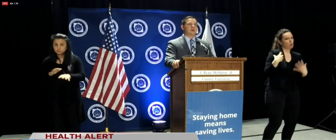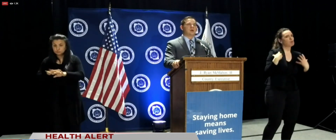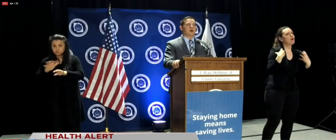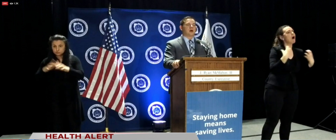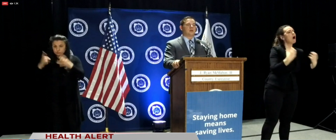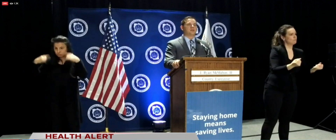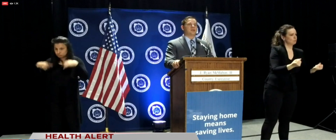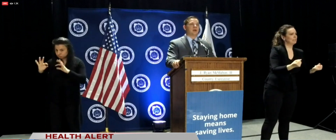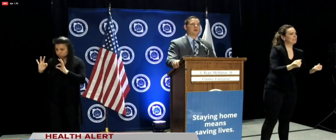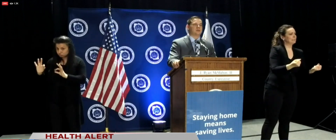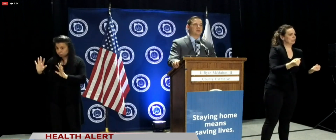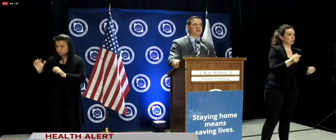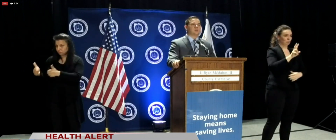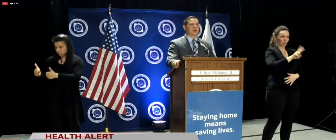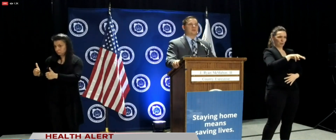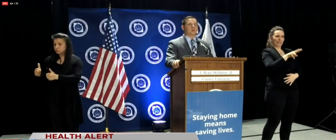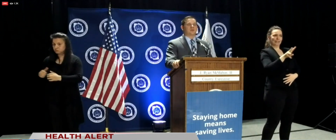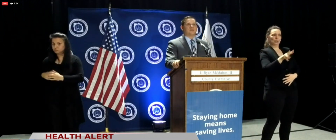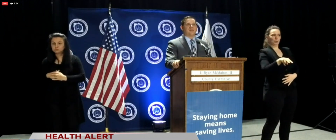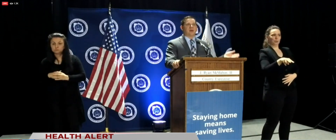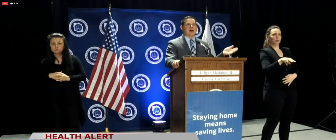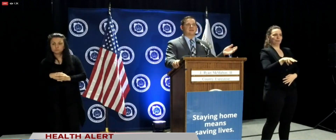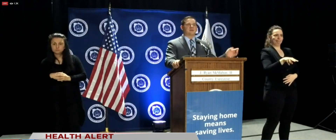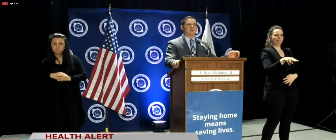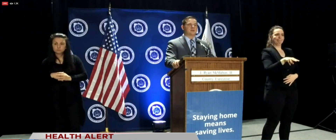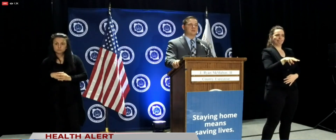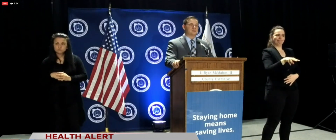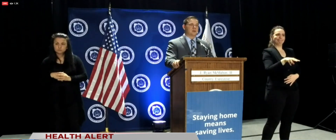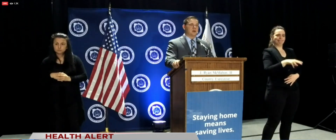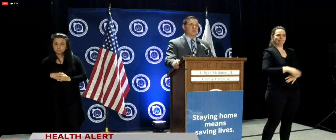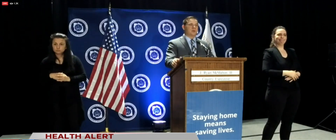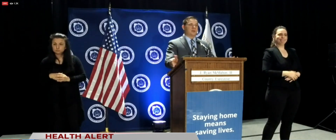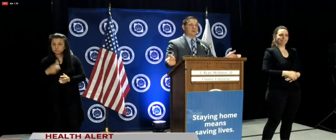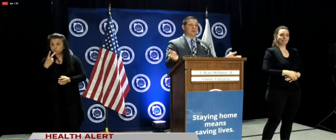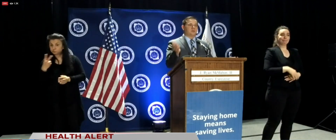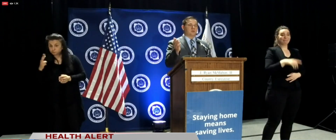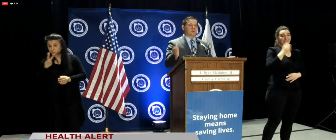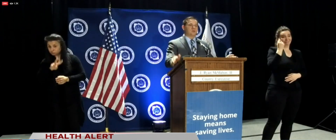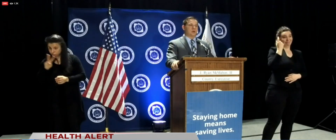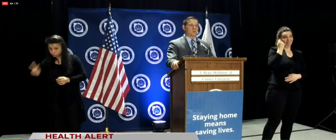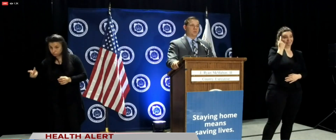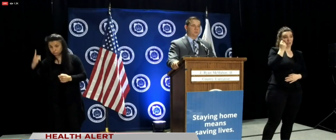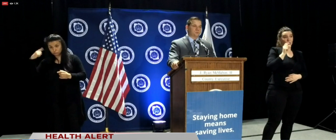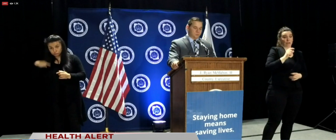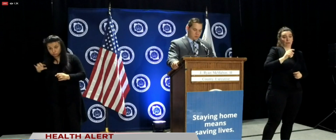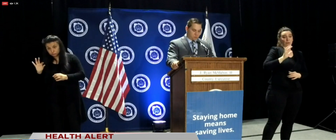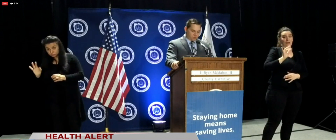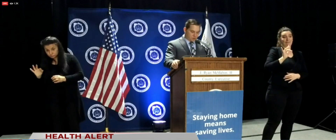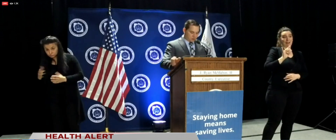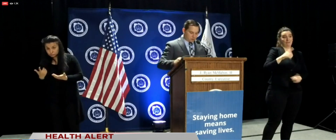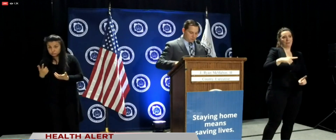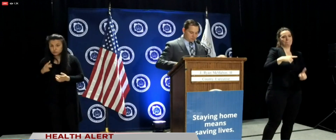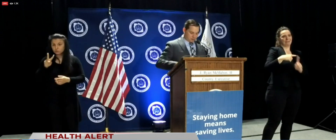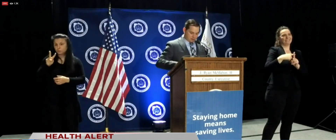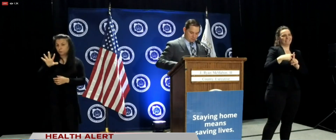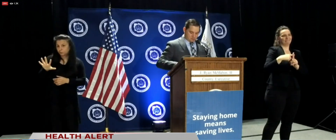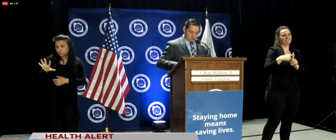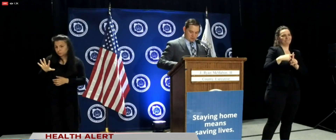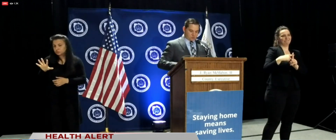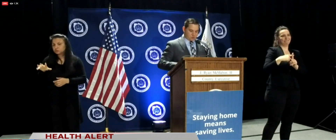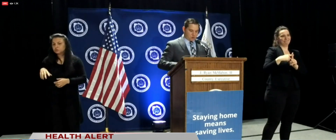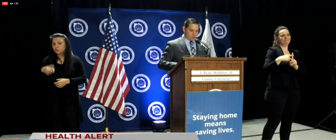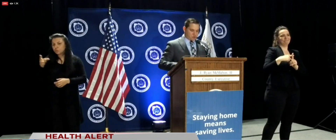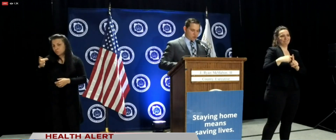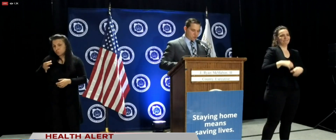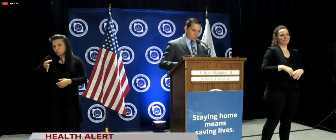recoveries. The challenge is we had 25 positive cases. We need to invert those numbers, and we'll be talking about that